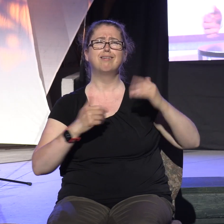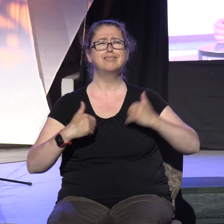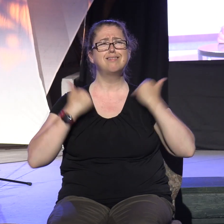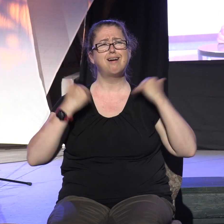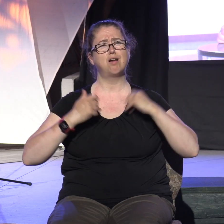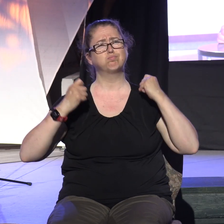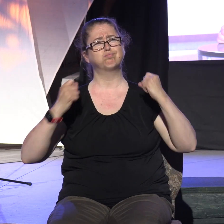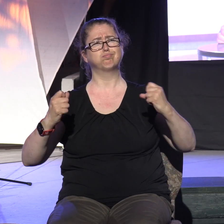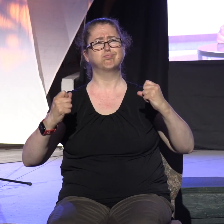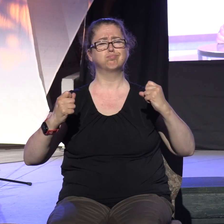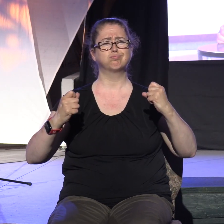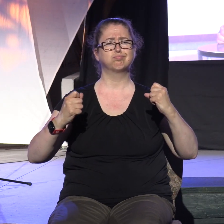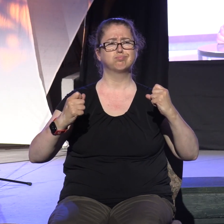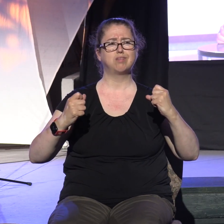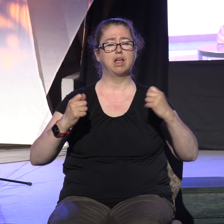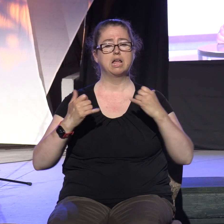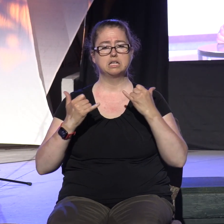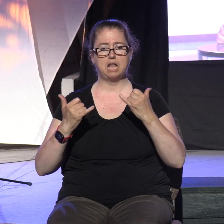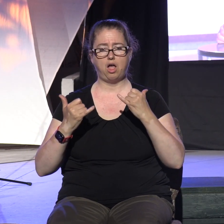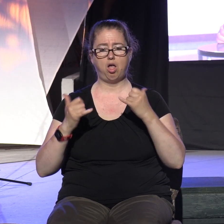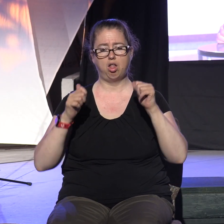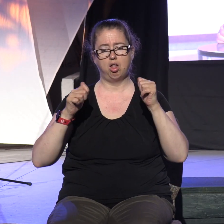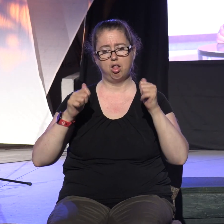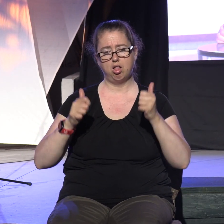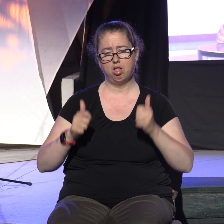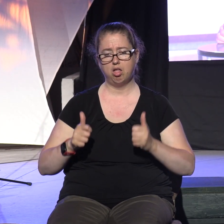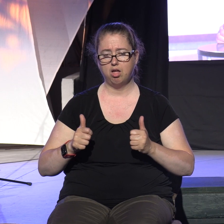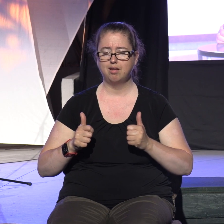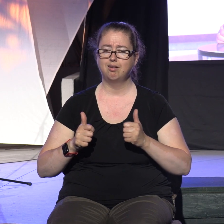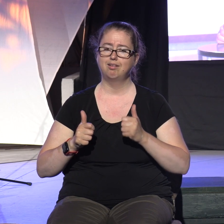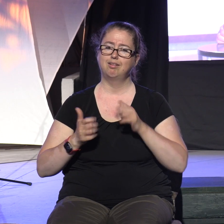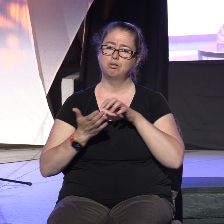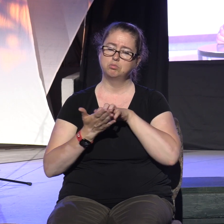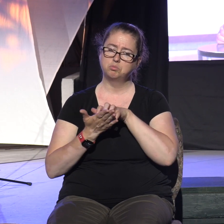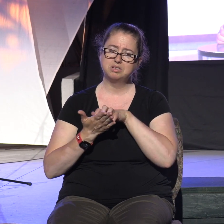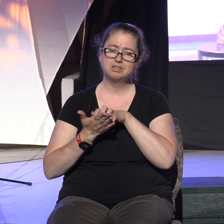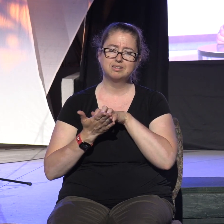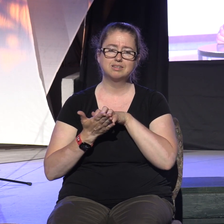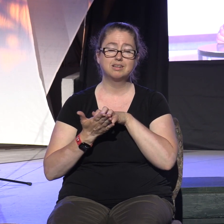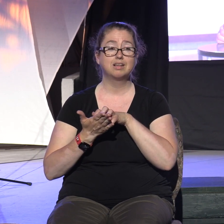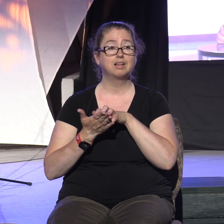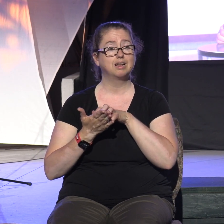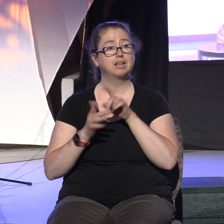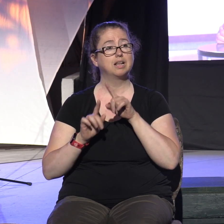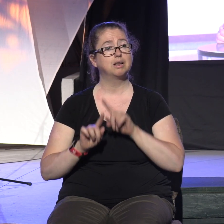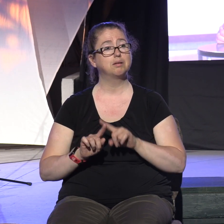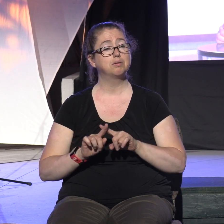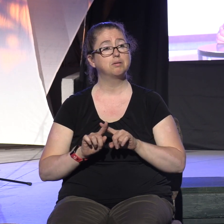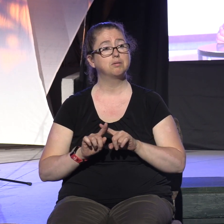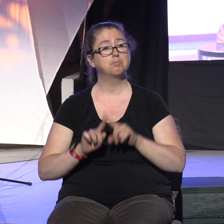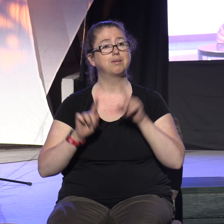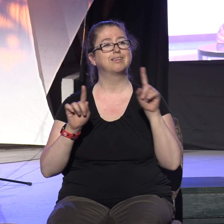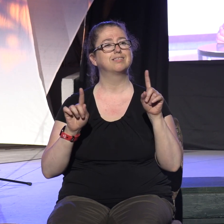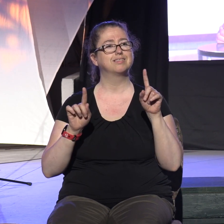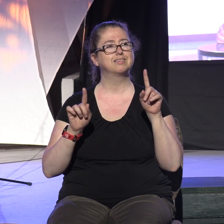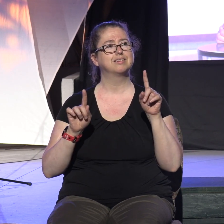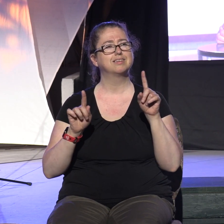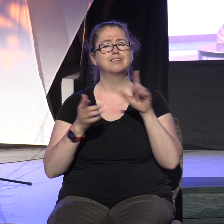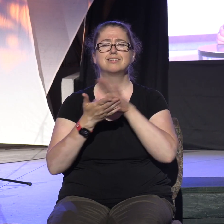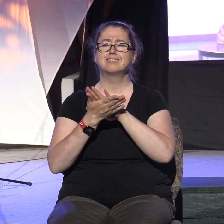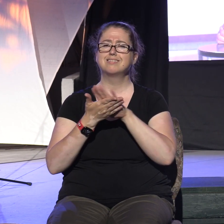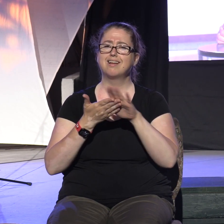brief oblivion of sleep, and what a gift to wake up once more to the clarity of your second or third morning